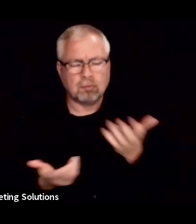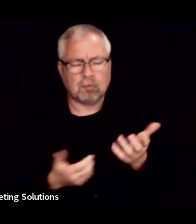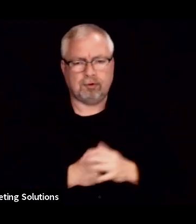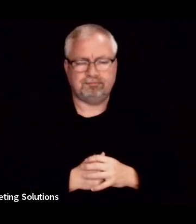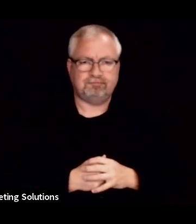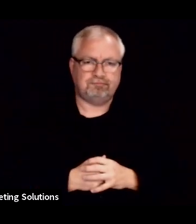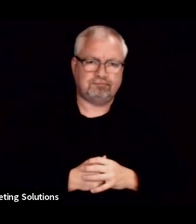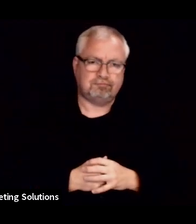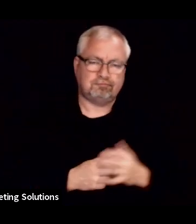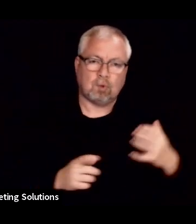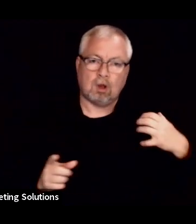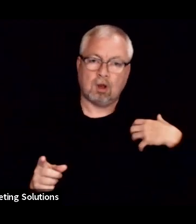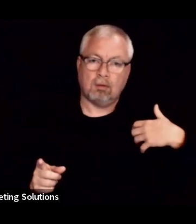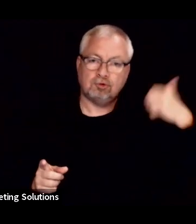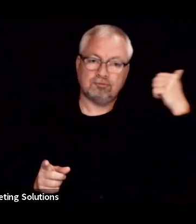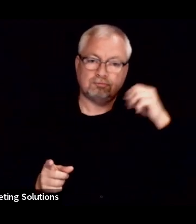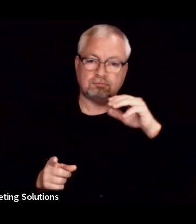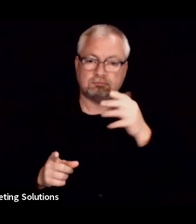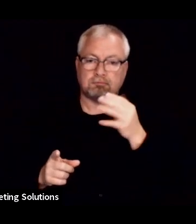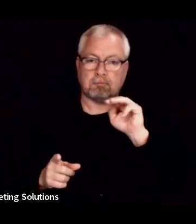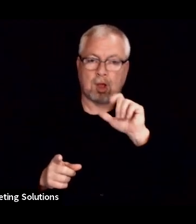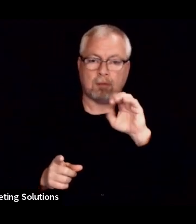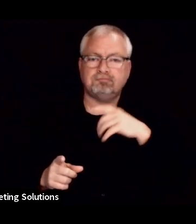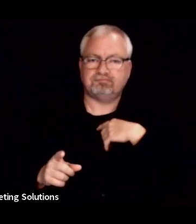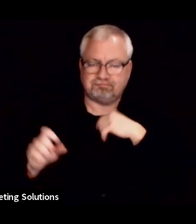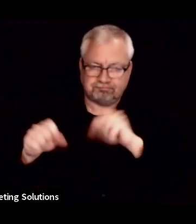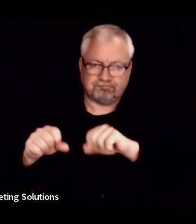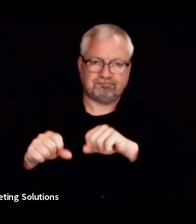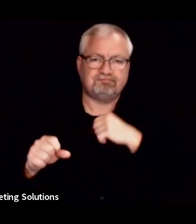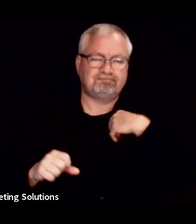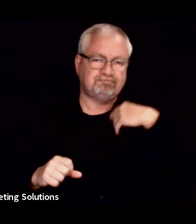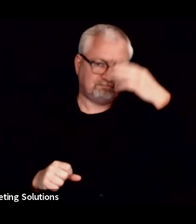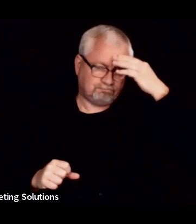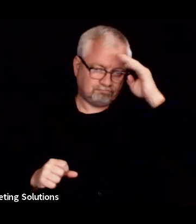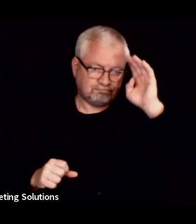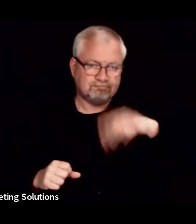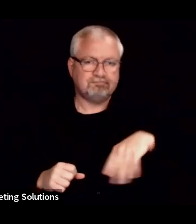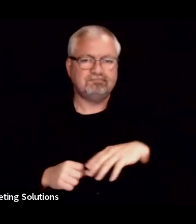Certainly, and yes, I think we are all